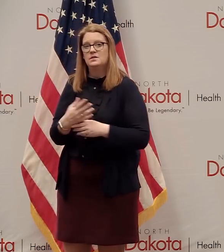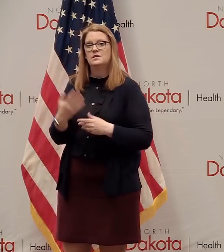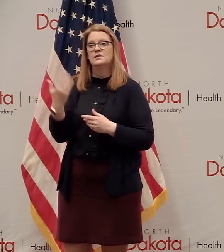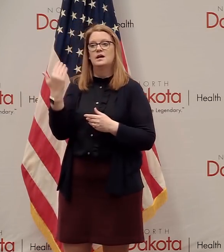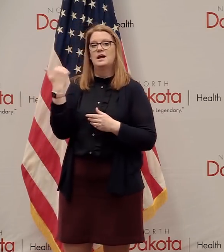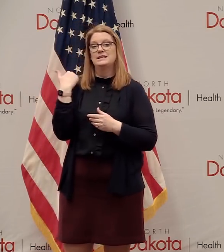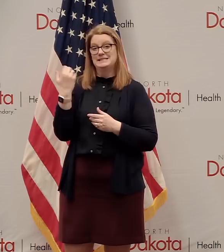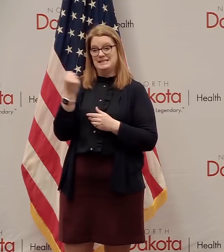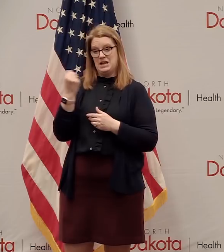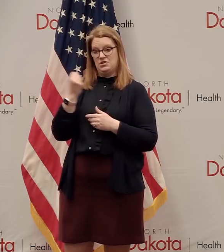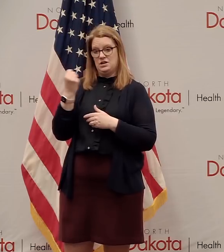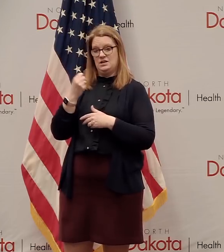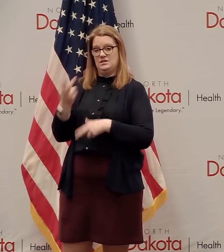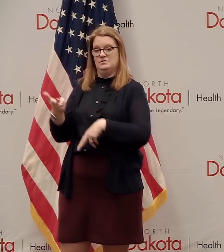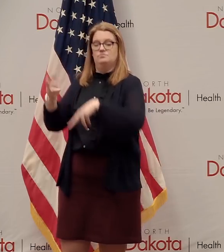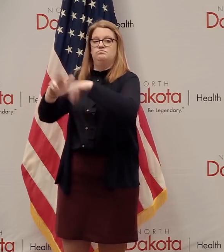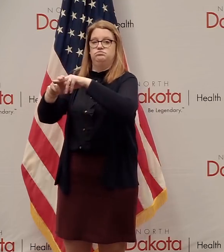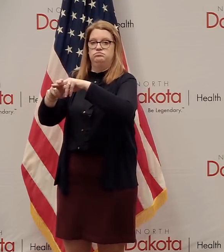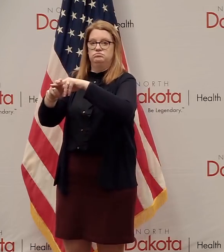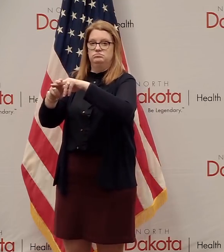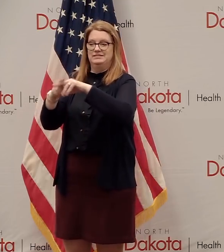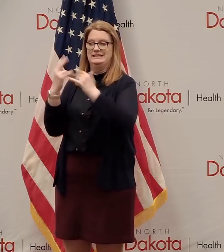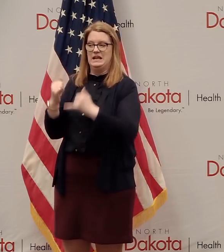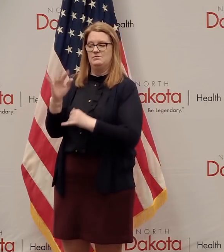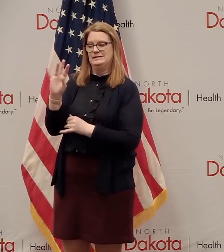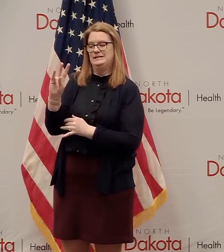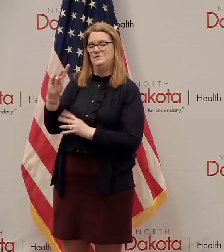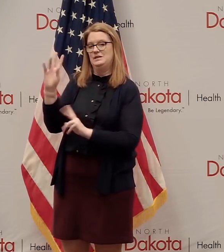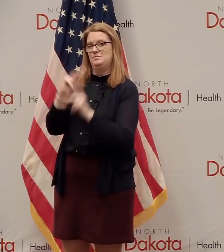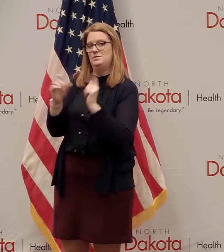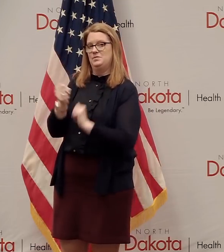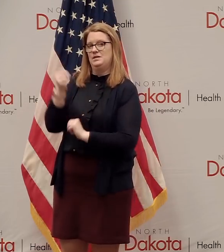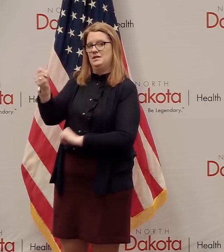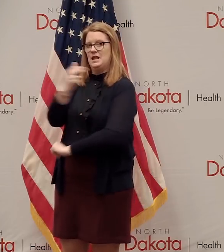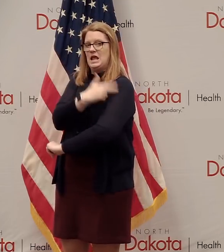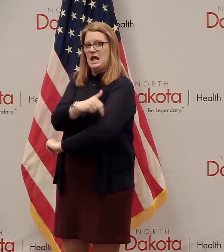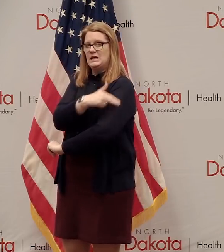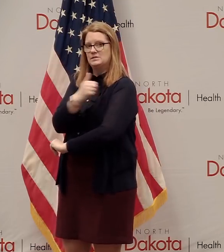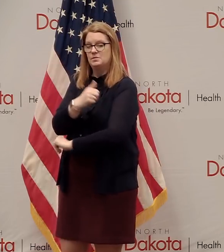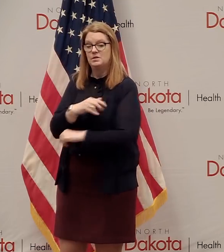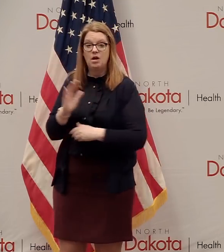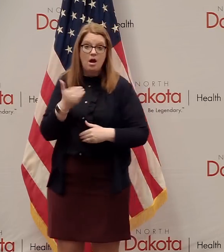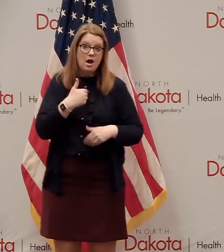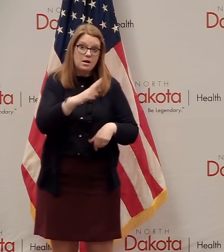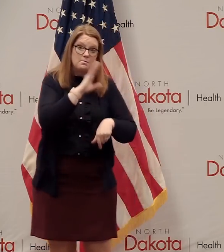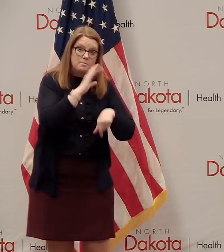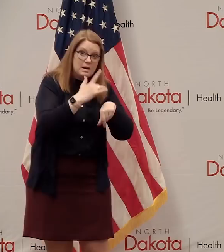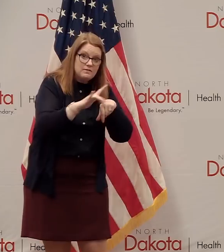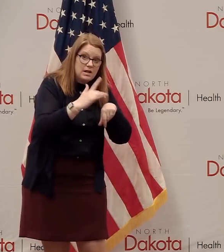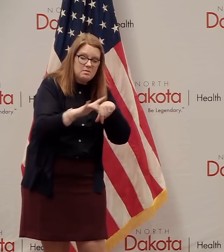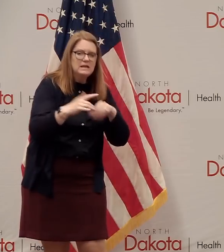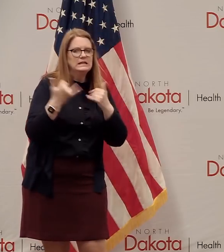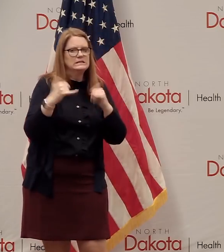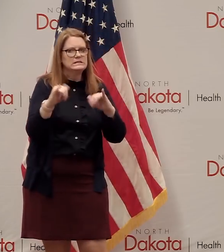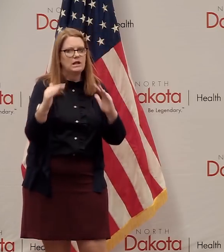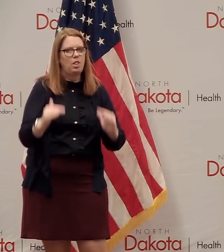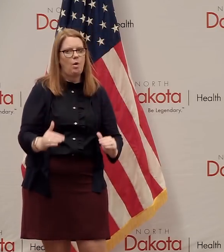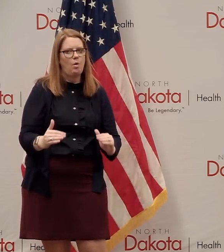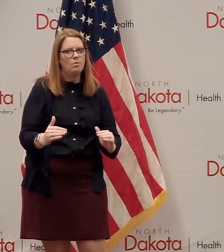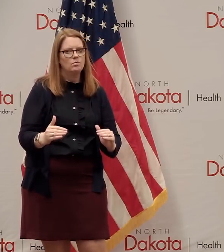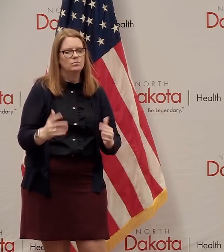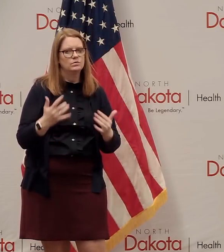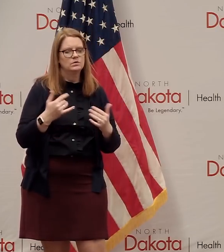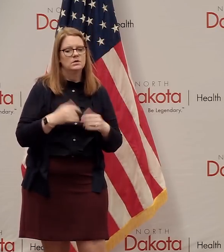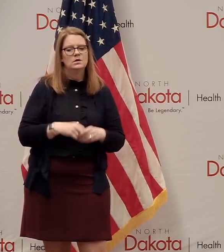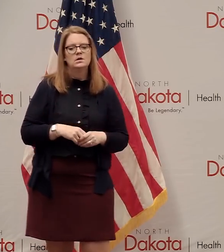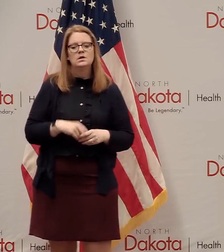on Saturday. So hospitalizations up, but still extremely low relative to our capacity. North Dakota's